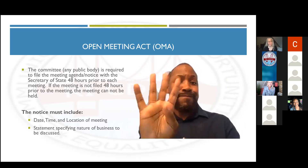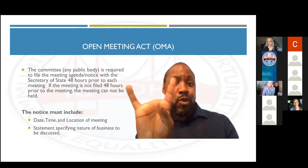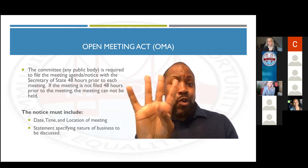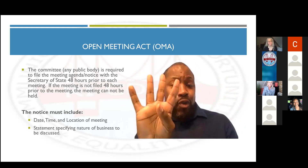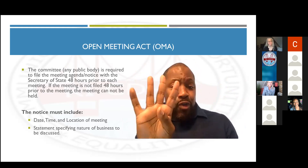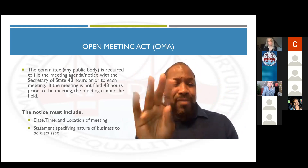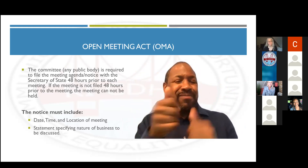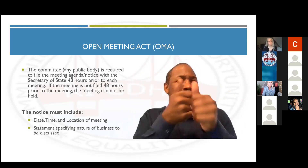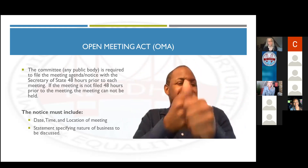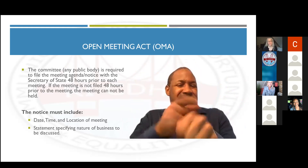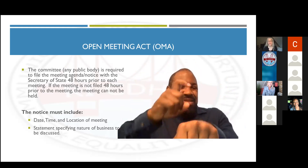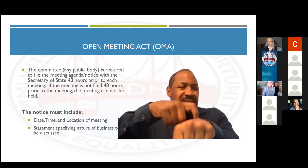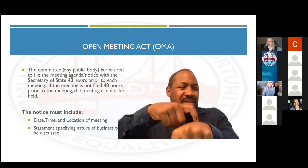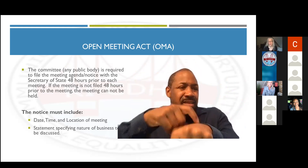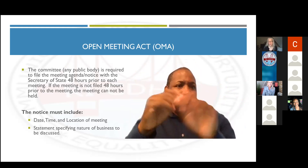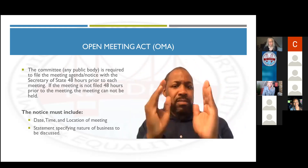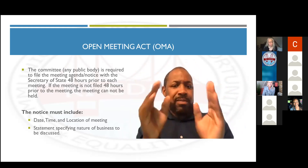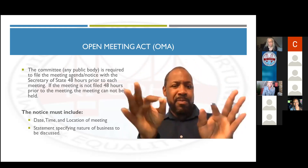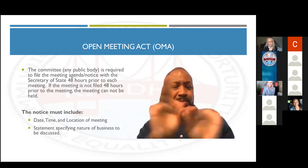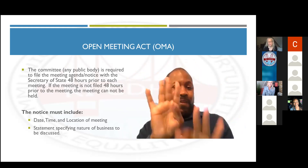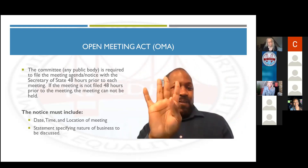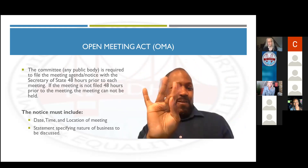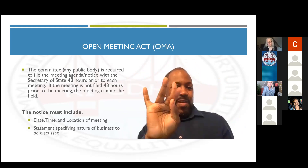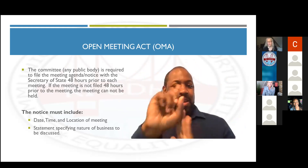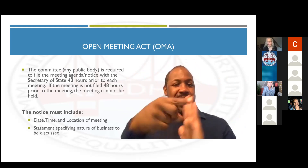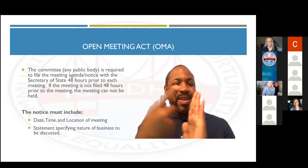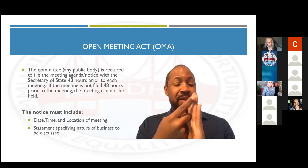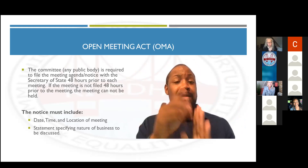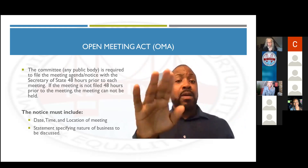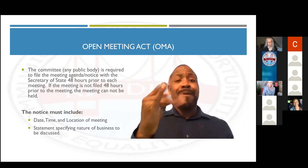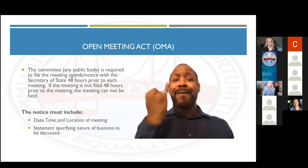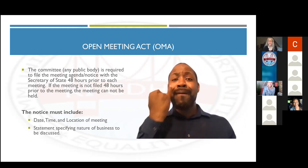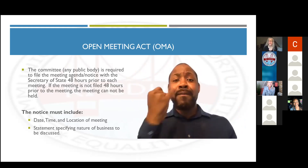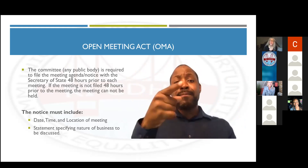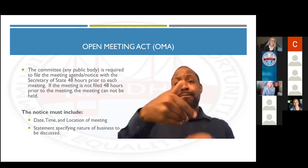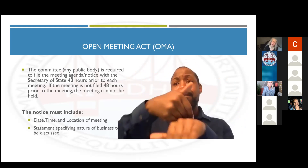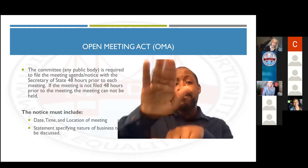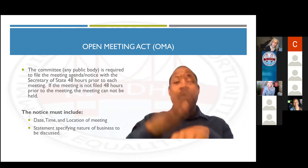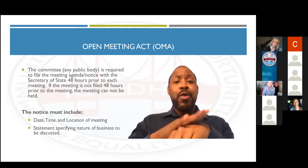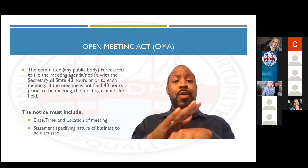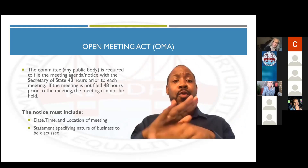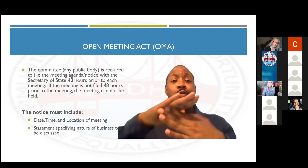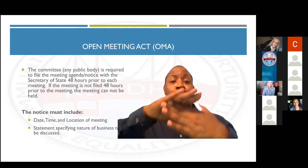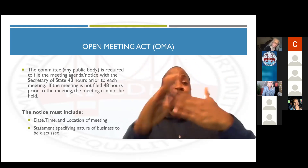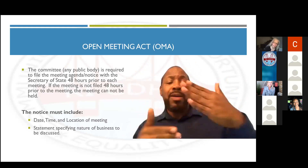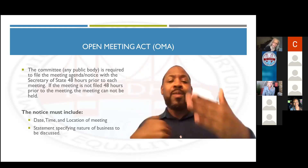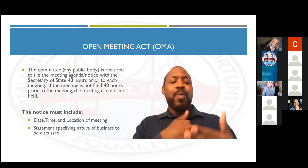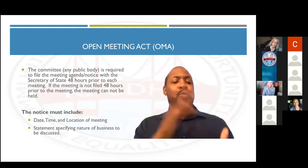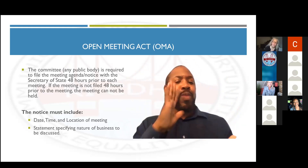So again, at 4 o'clock, the meeting is going to be after 4. So prior to 4 o'clock on Tuesday, you would send